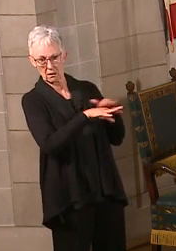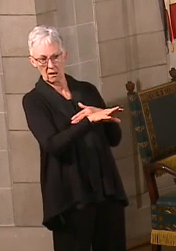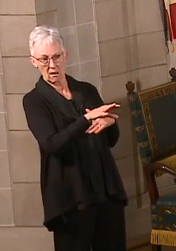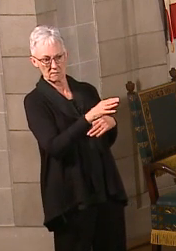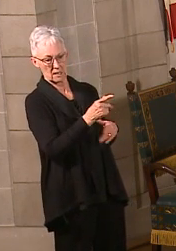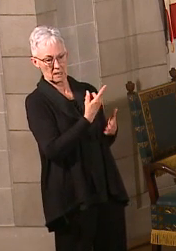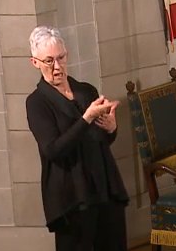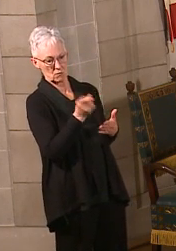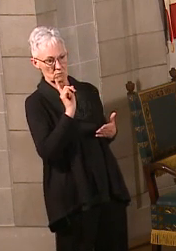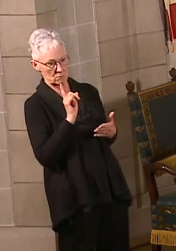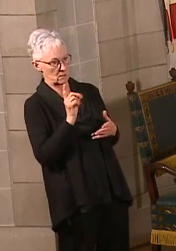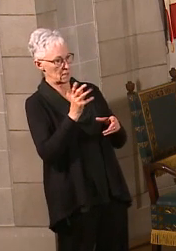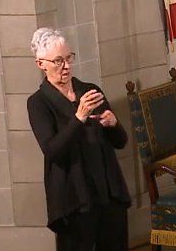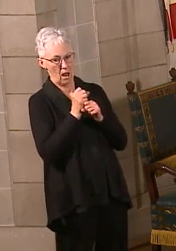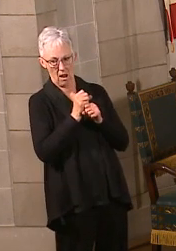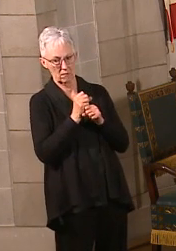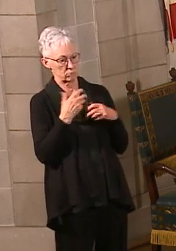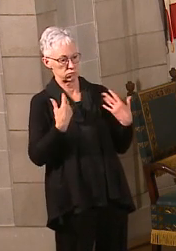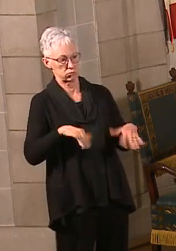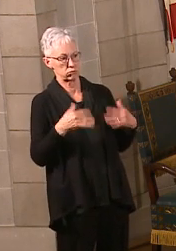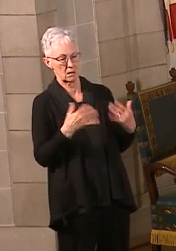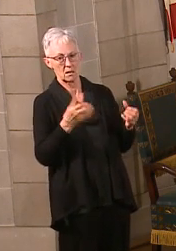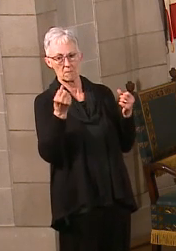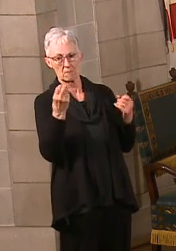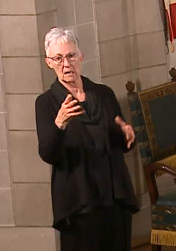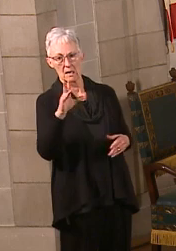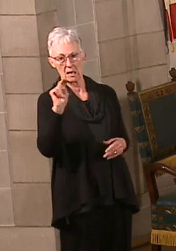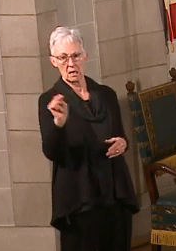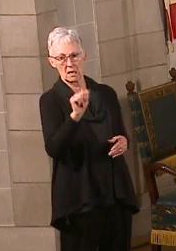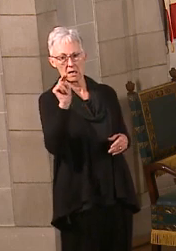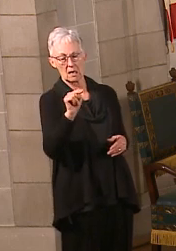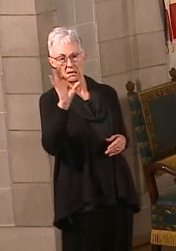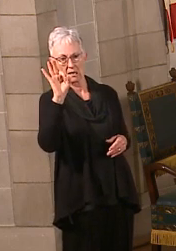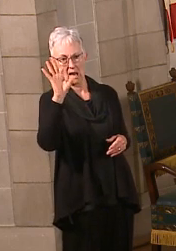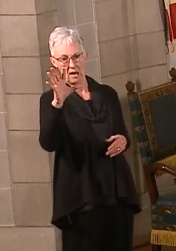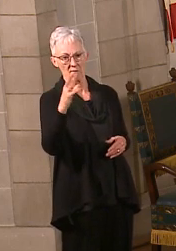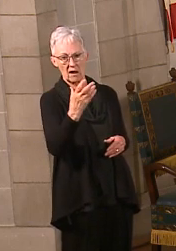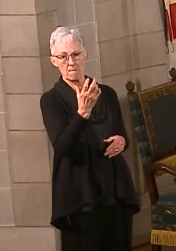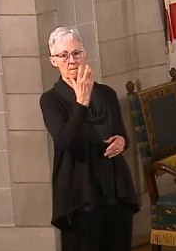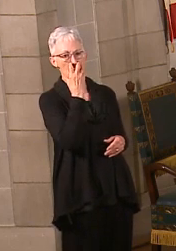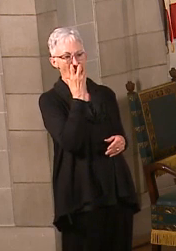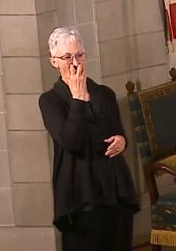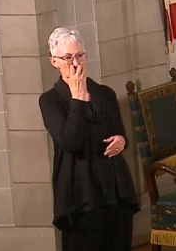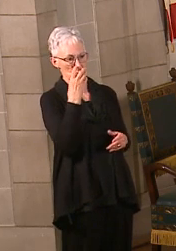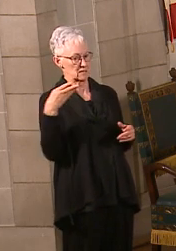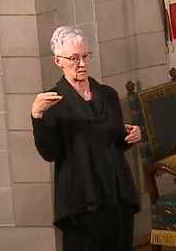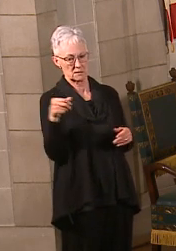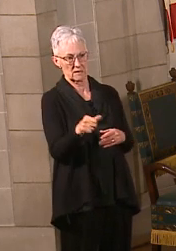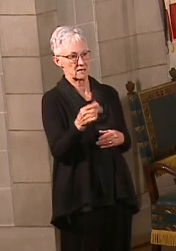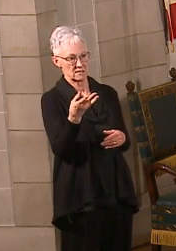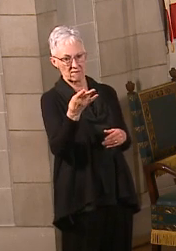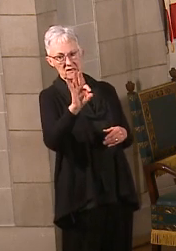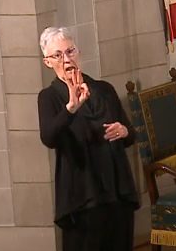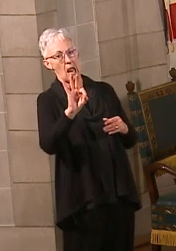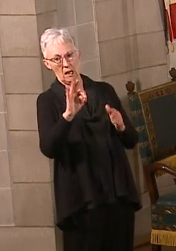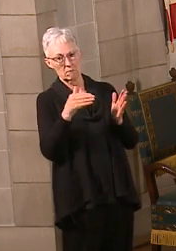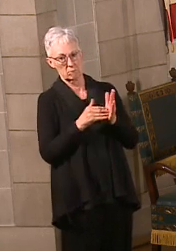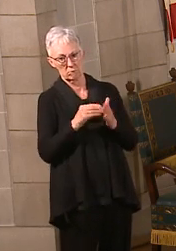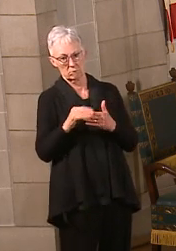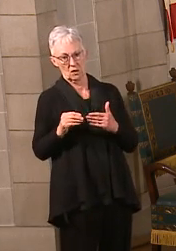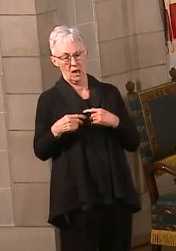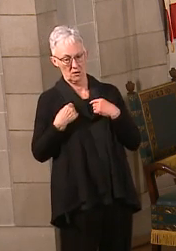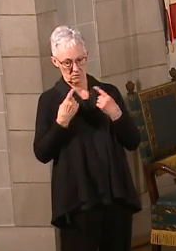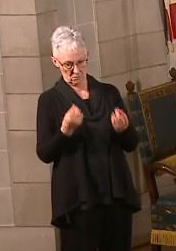N95 masks on Monday. We spent about $275,000 so far on getting supplies in here, and that number will continue to go up as we get